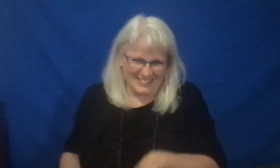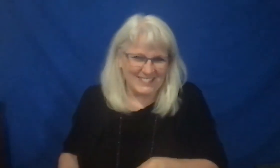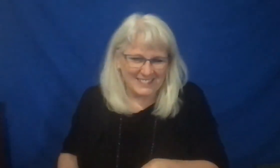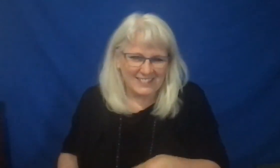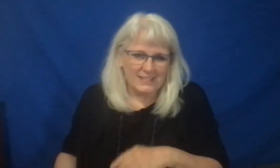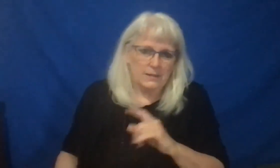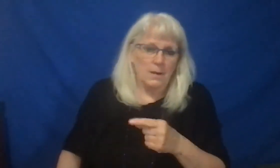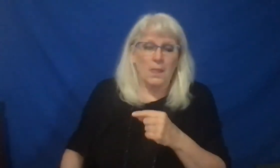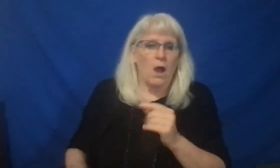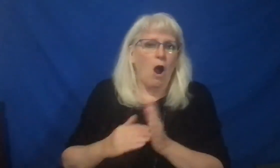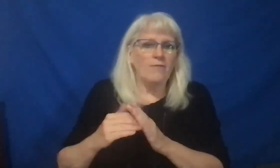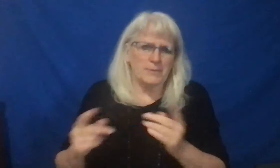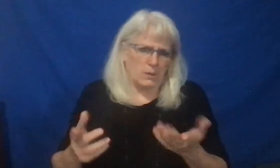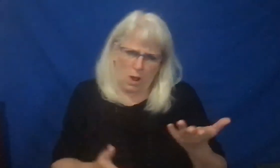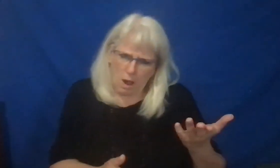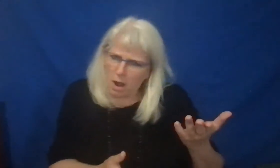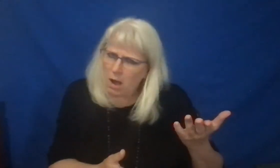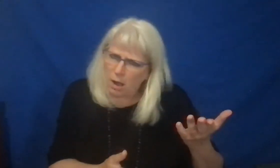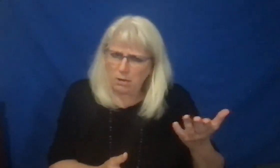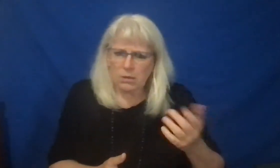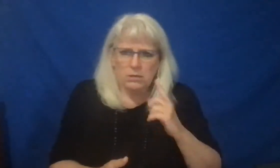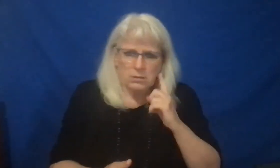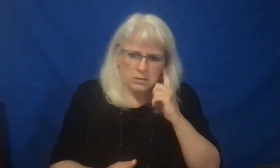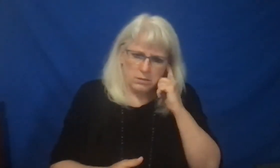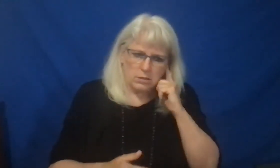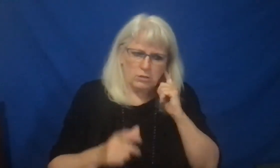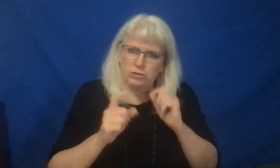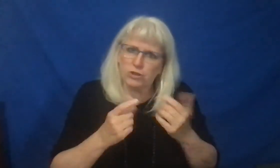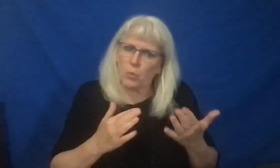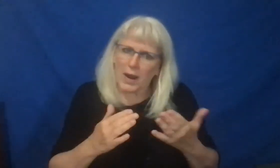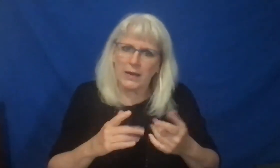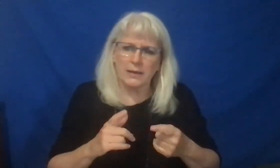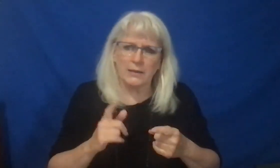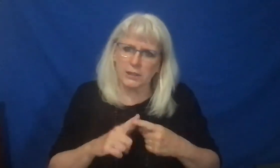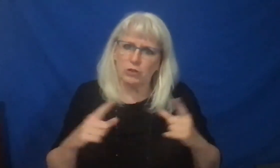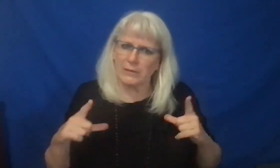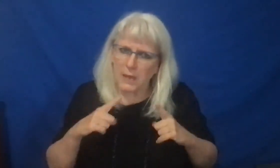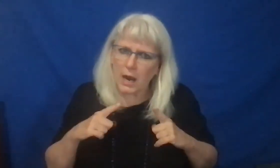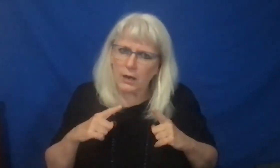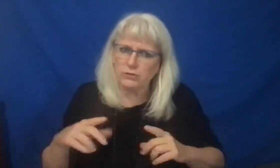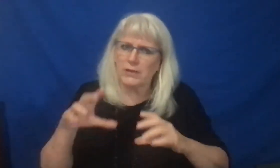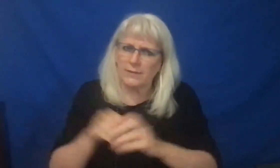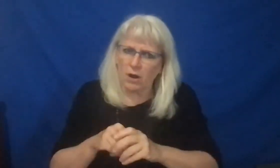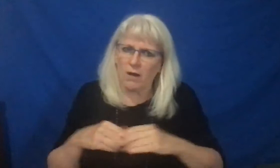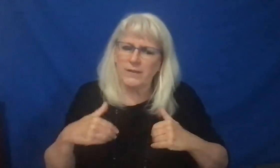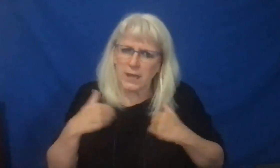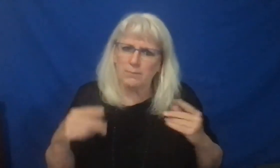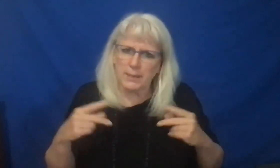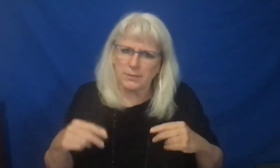like, shouldn't you wait till you're retired to get involved in young people's? And it's like,